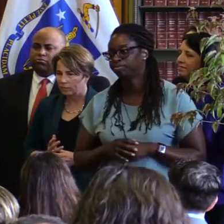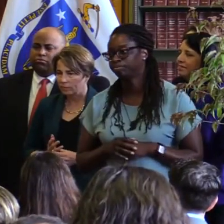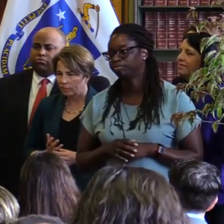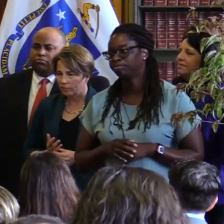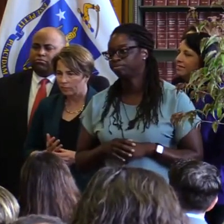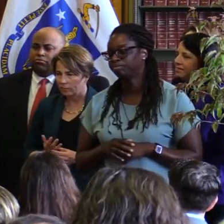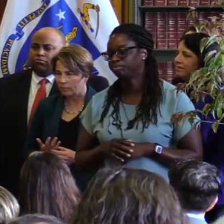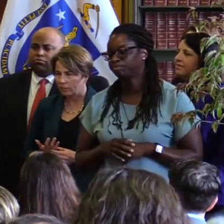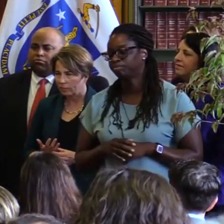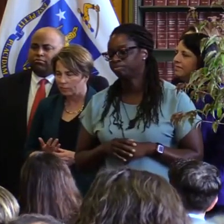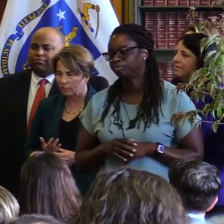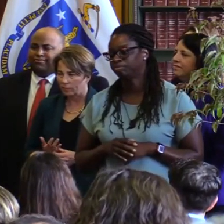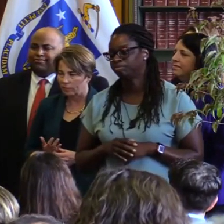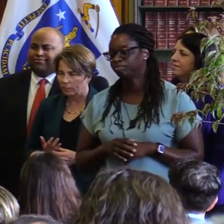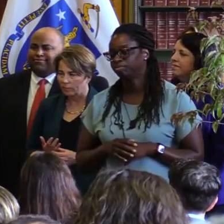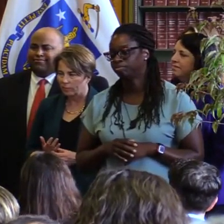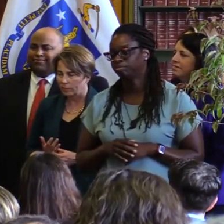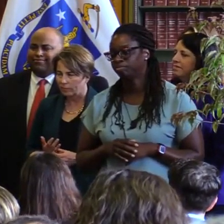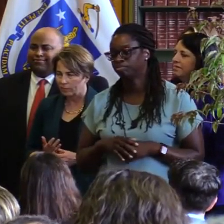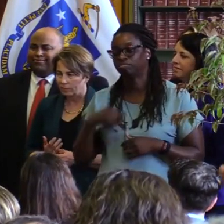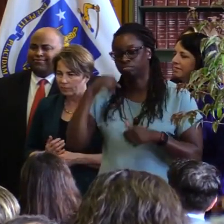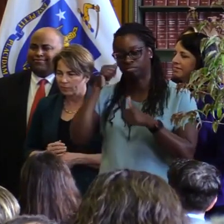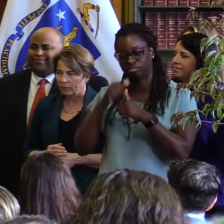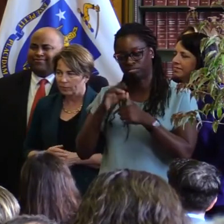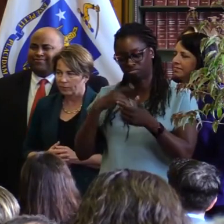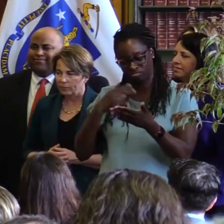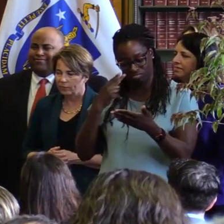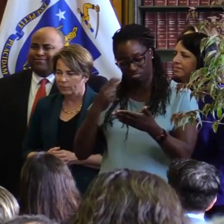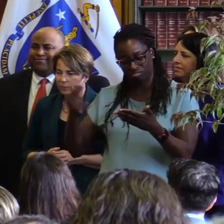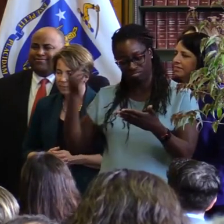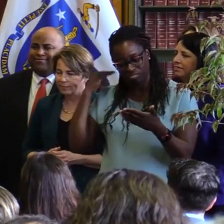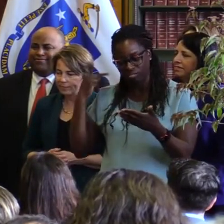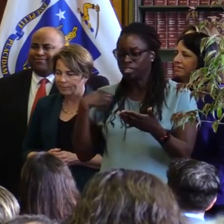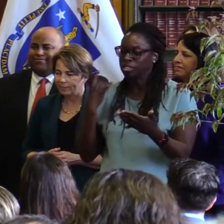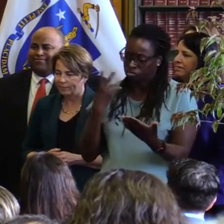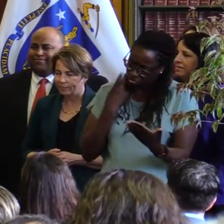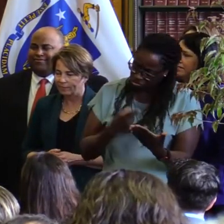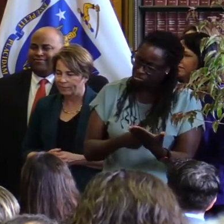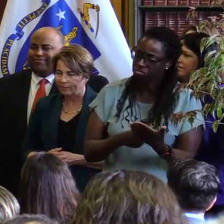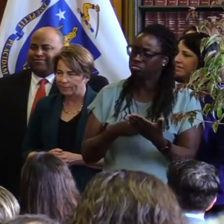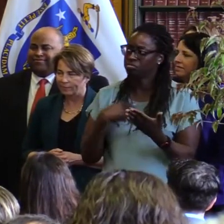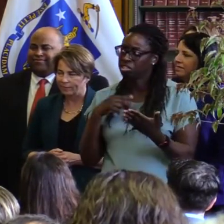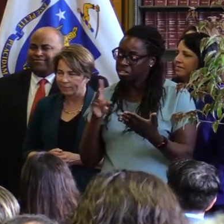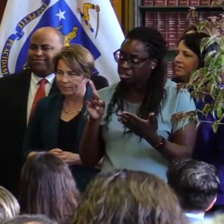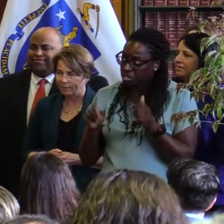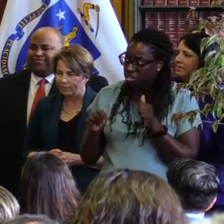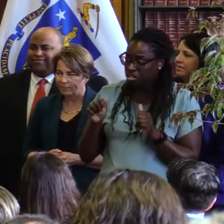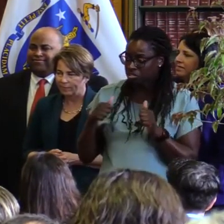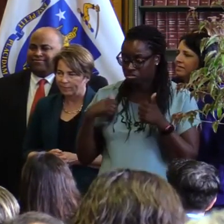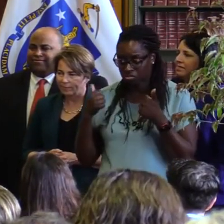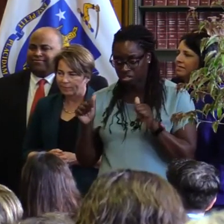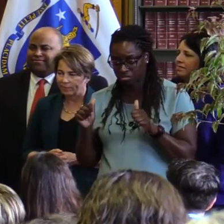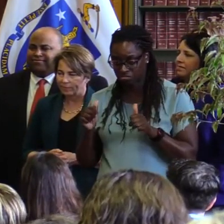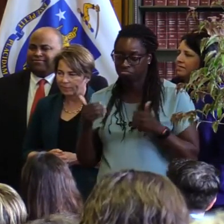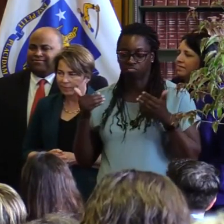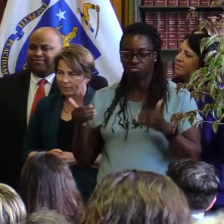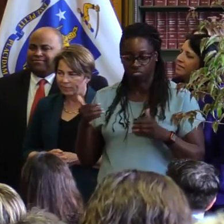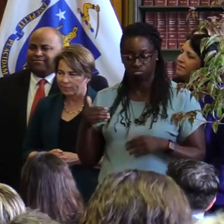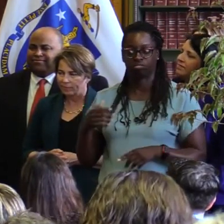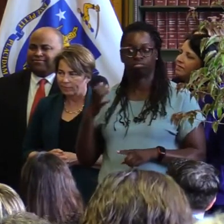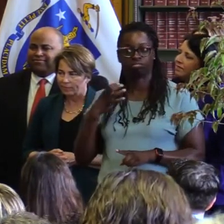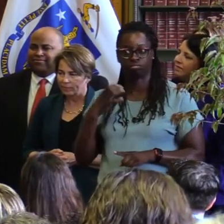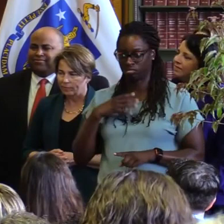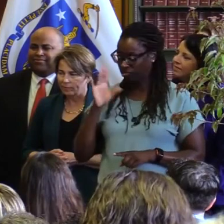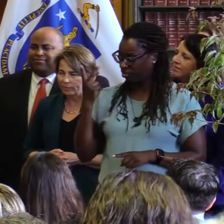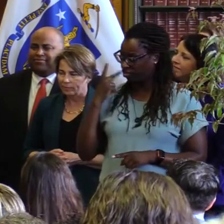more transformational or the potential for, or that we will. I want to say something else. I also work